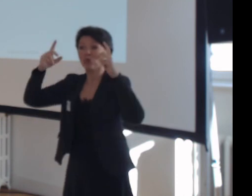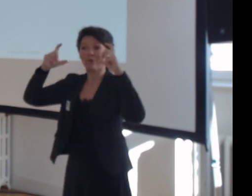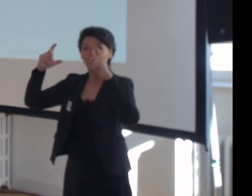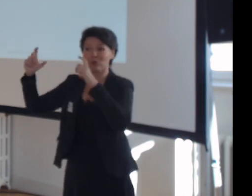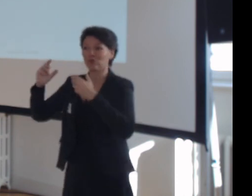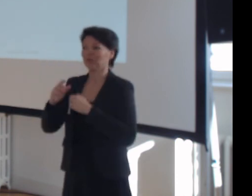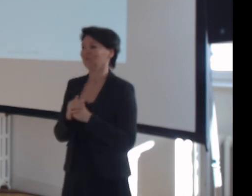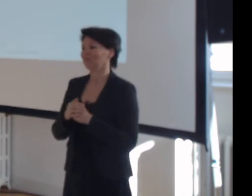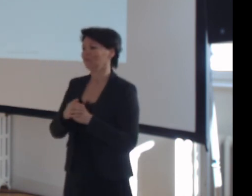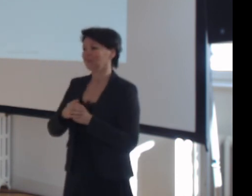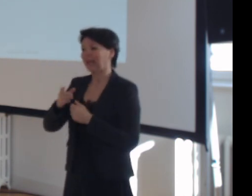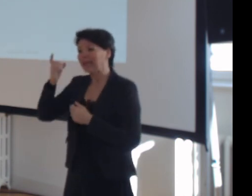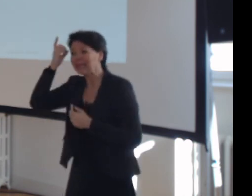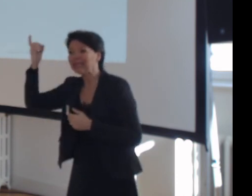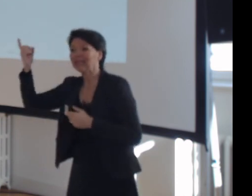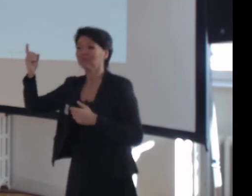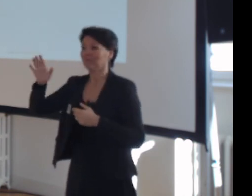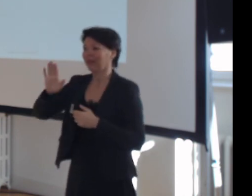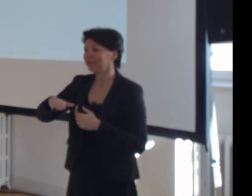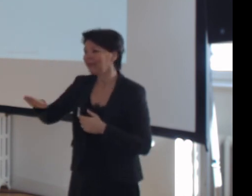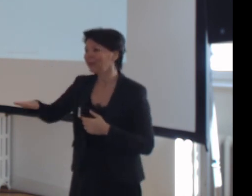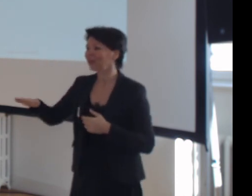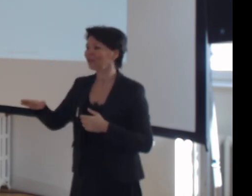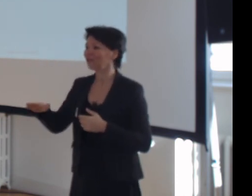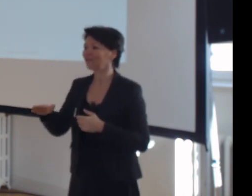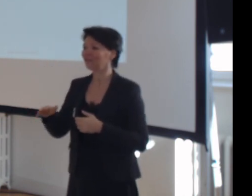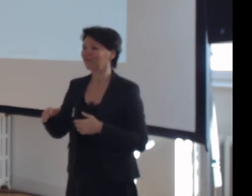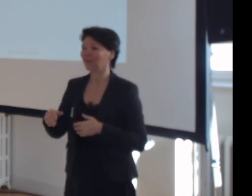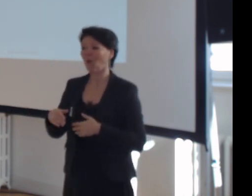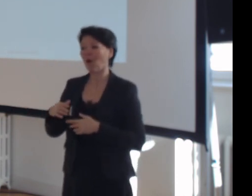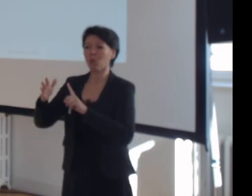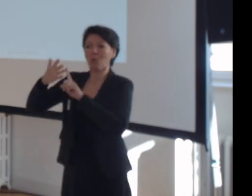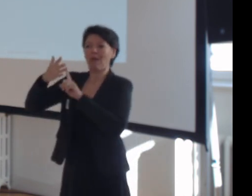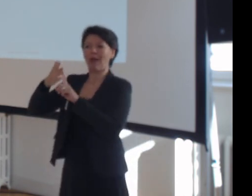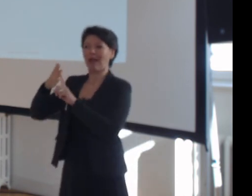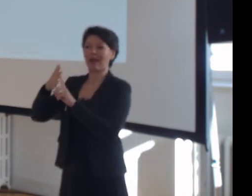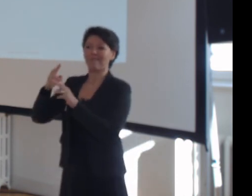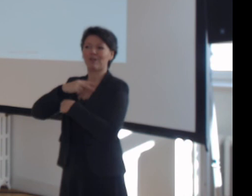of animals, children, or popular holiday destinations.